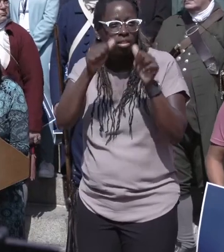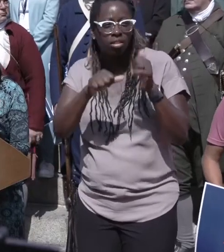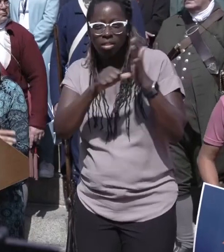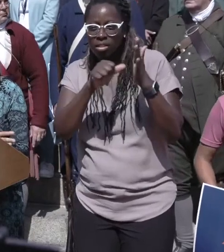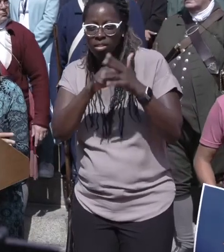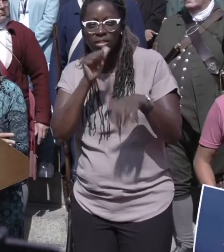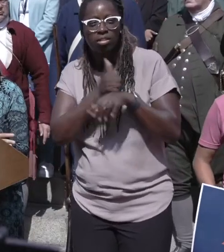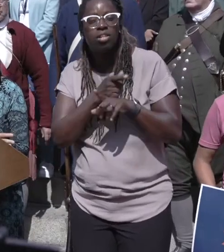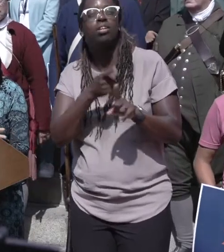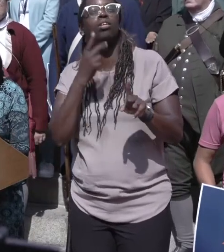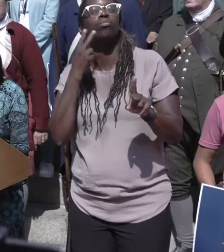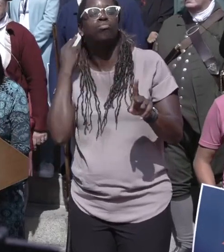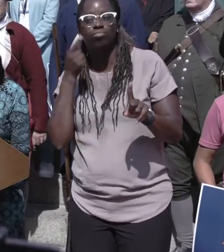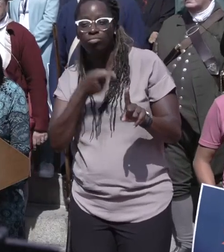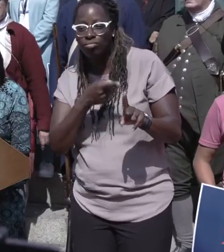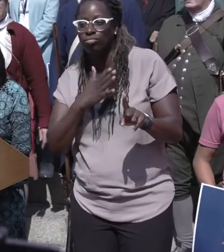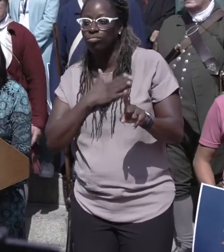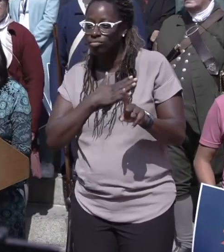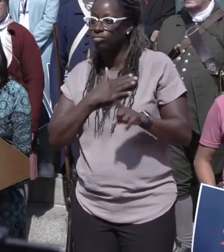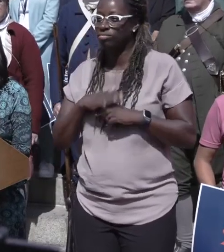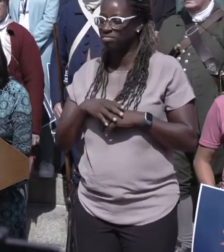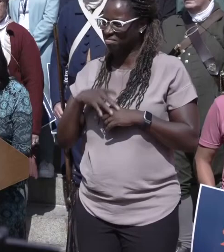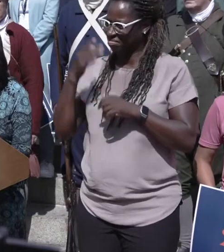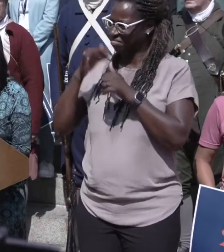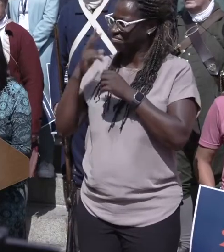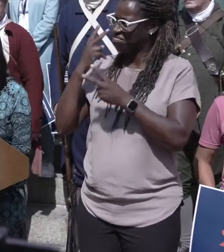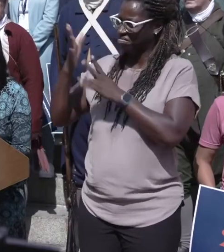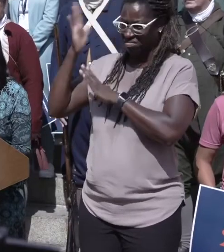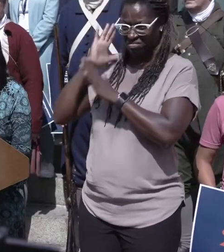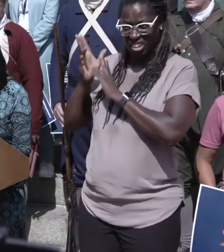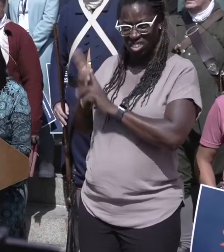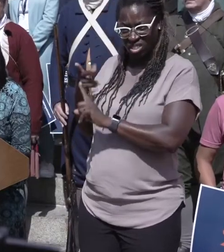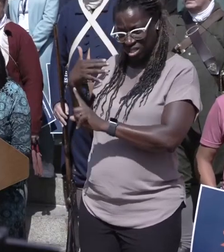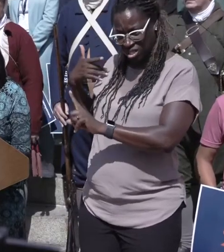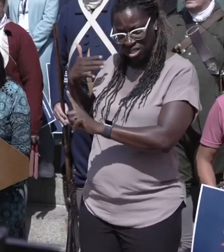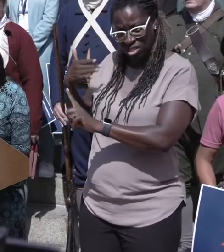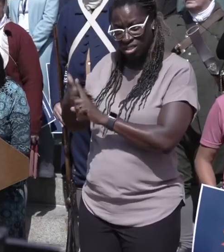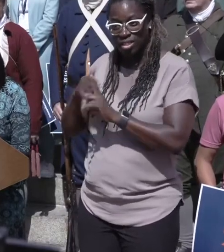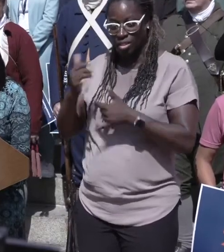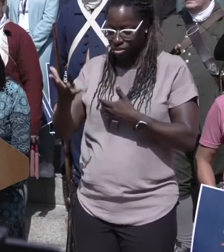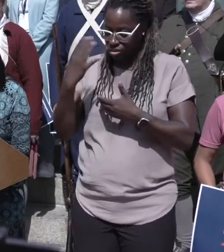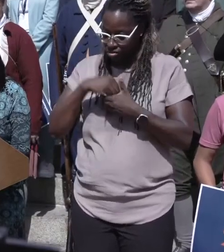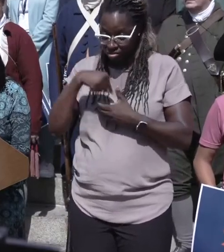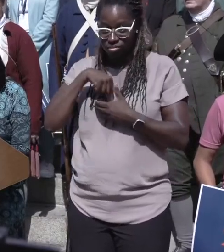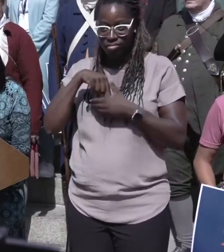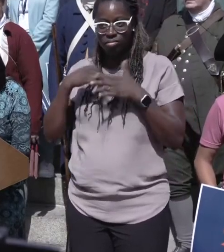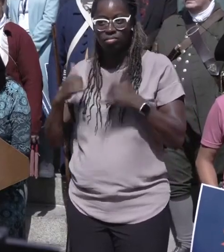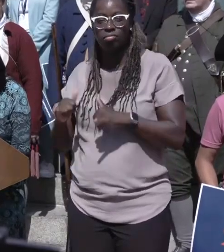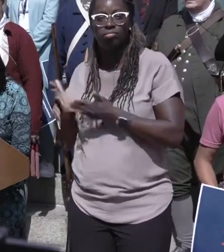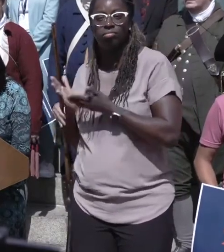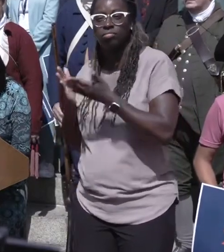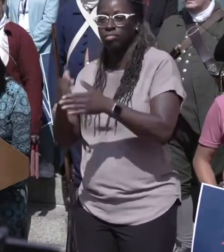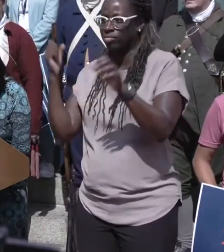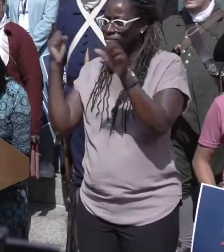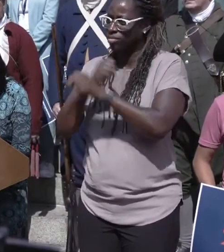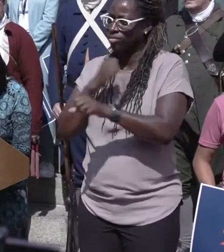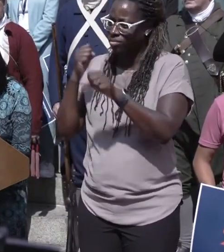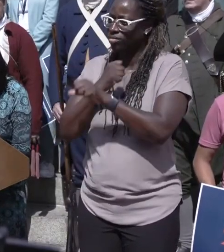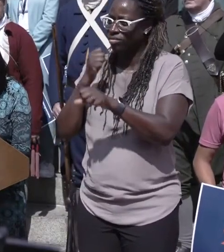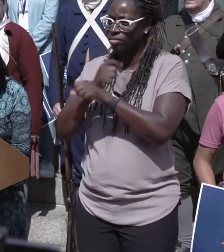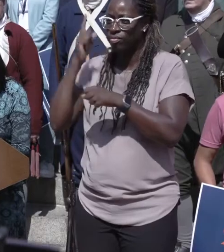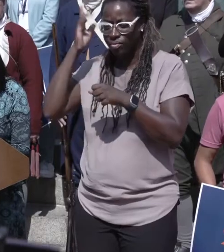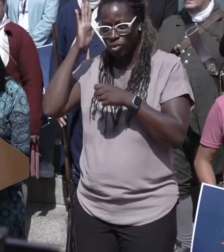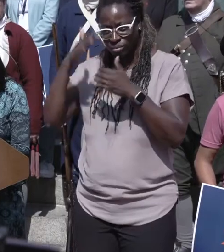remembering what is in the past, but preparing us and committing us to keep fighting for our future. And so in